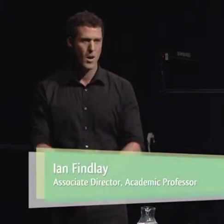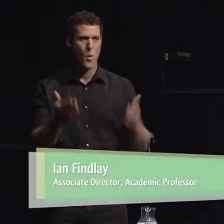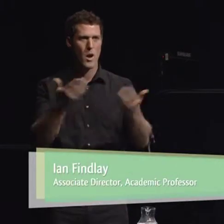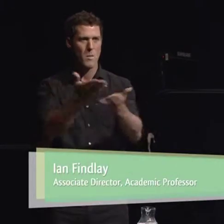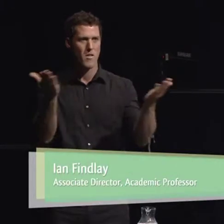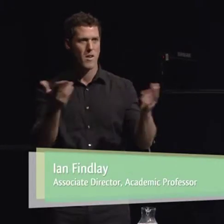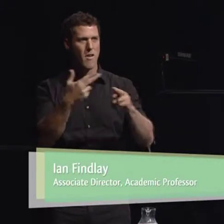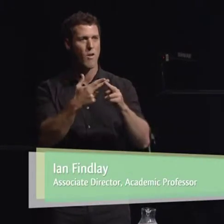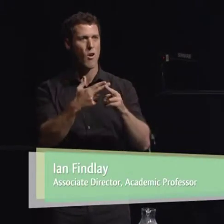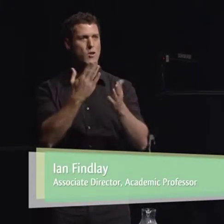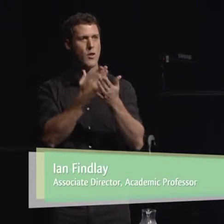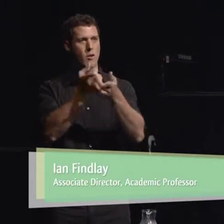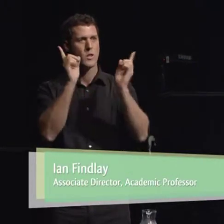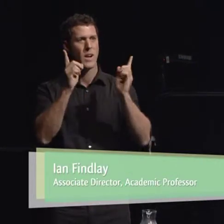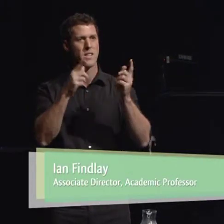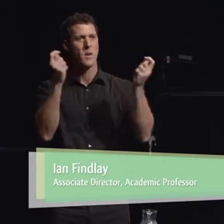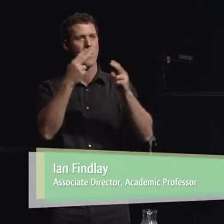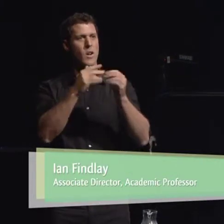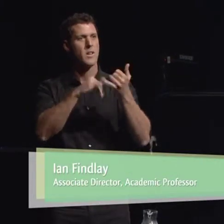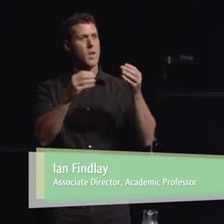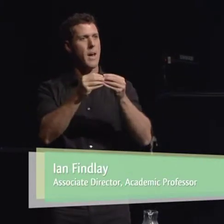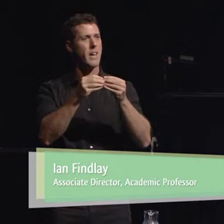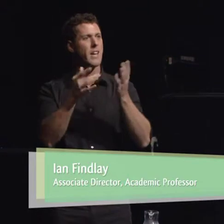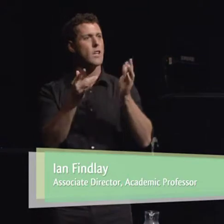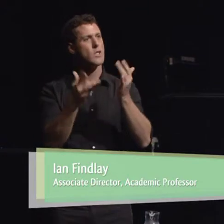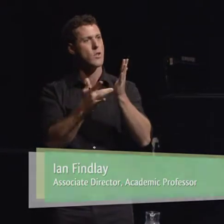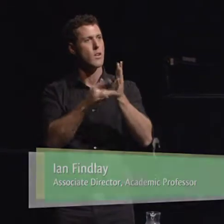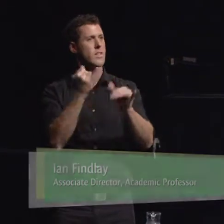Welcome everyone to the graduation ceremony at Southbank Institute of Technology.